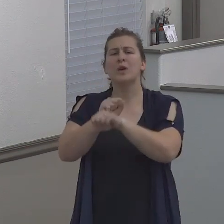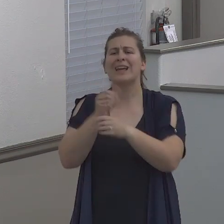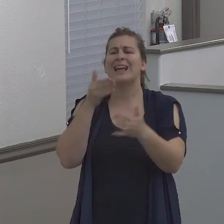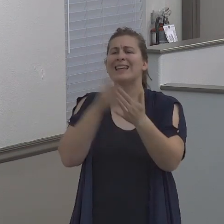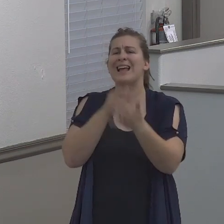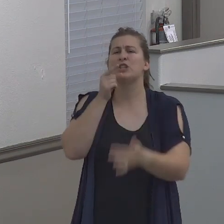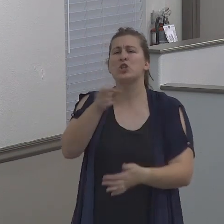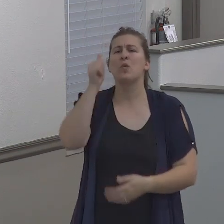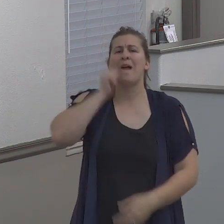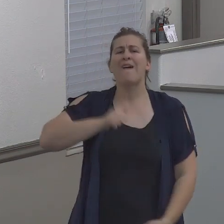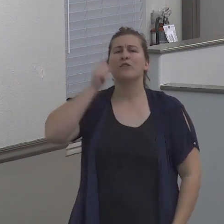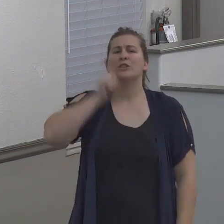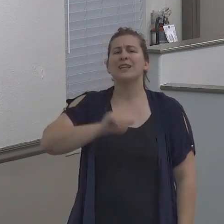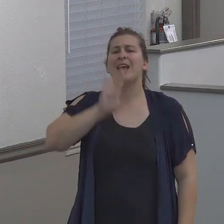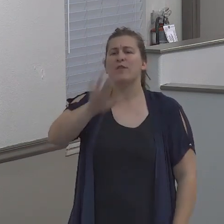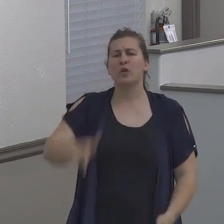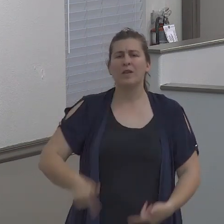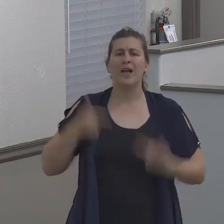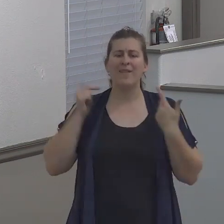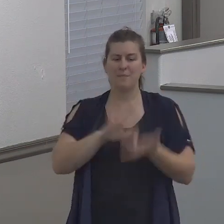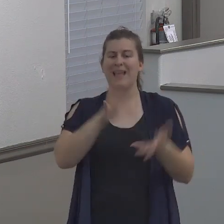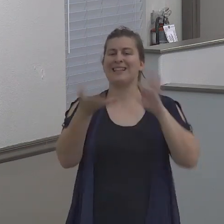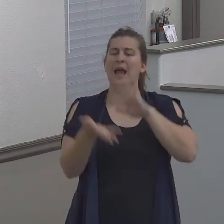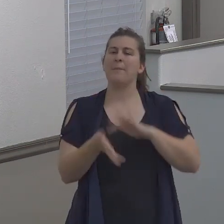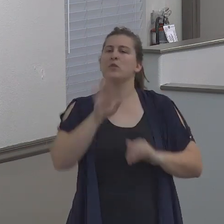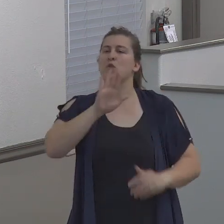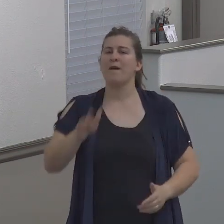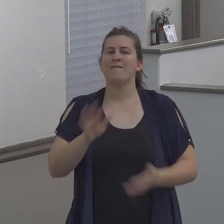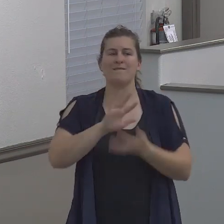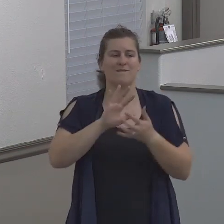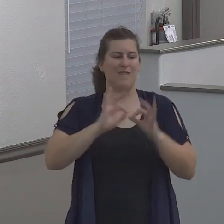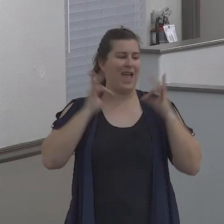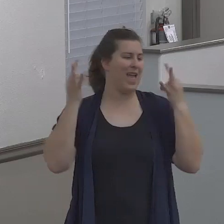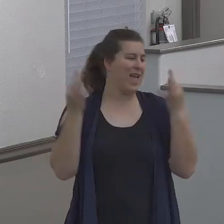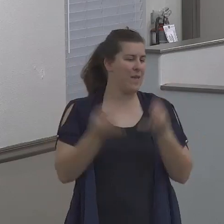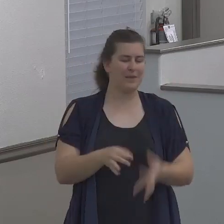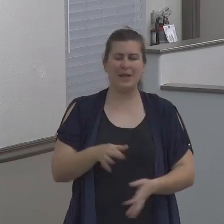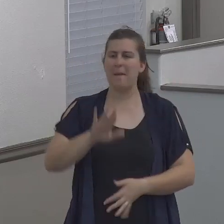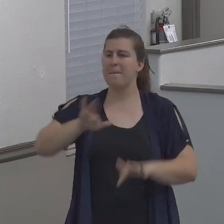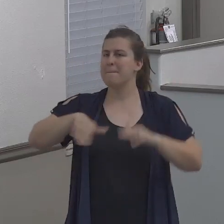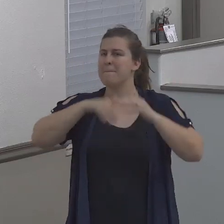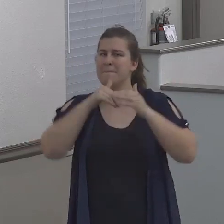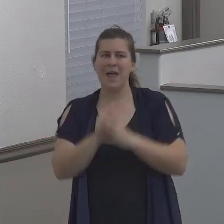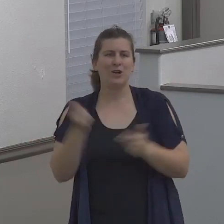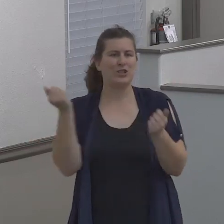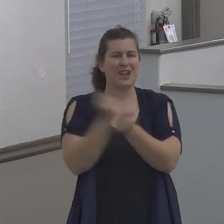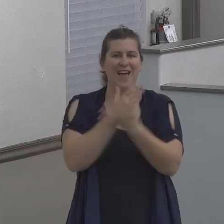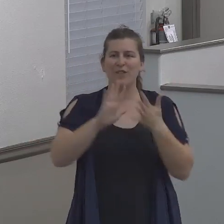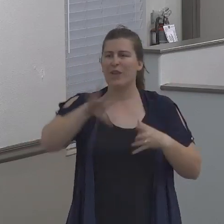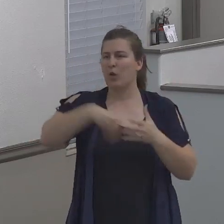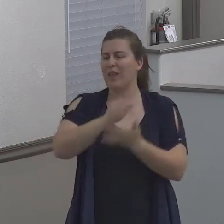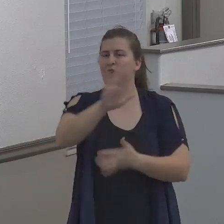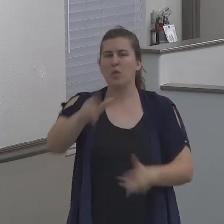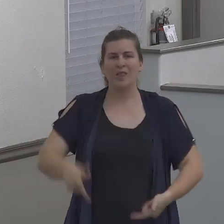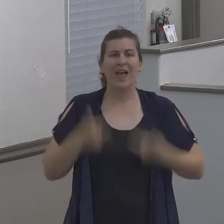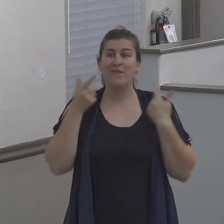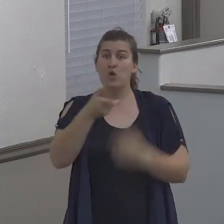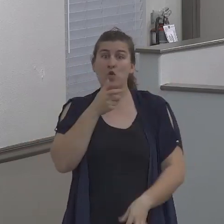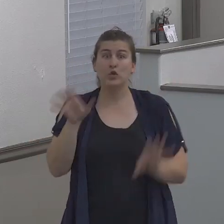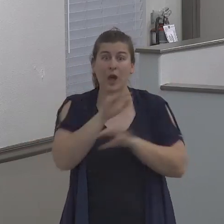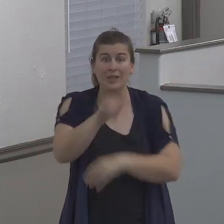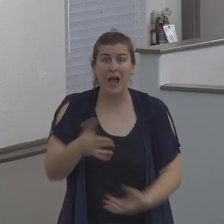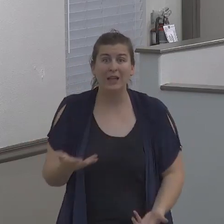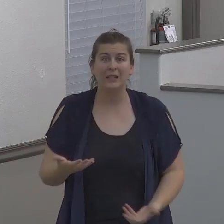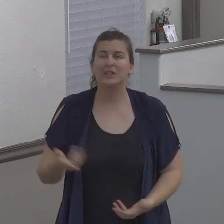Who do you think is working against you every single day of your life? Messing up your family. Messing up your marriage. Messing